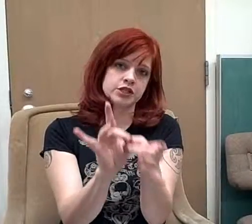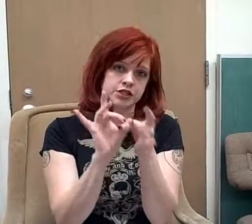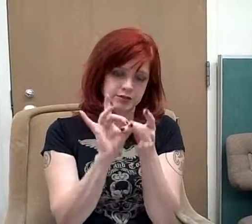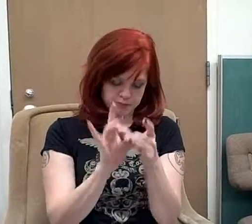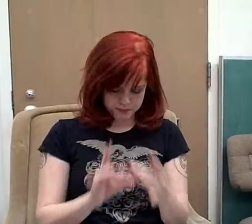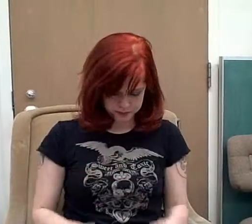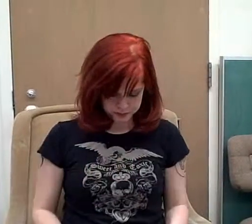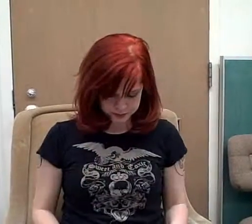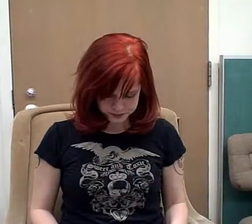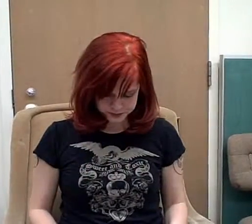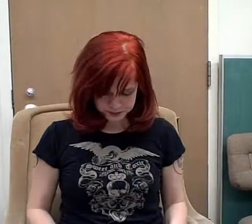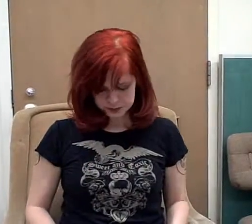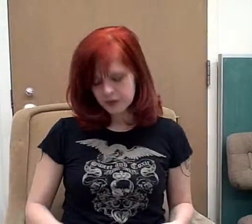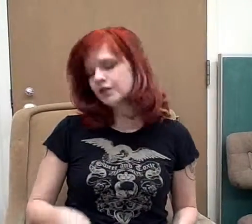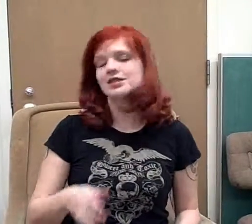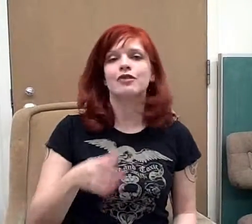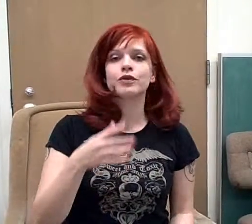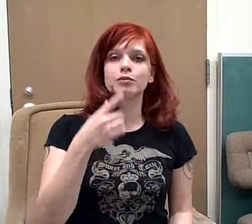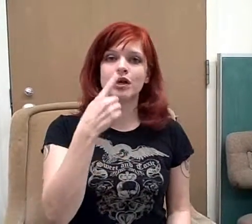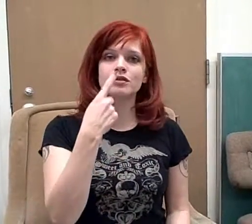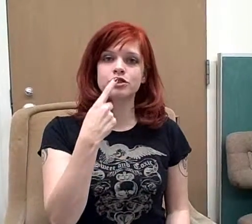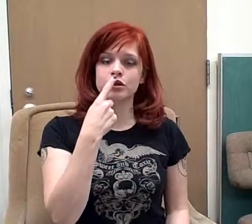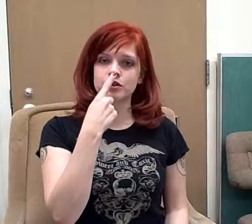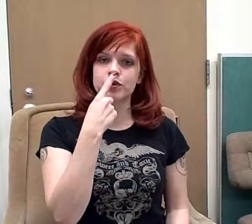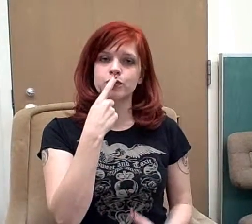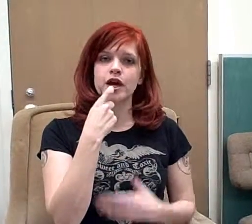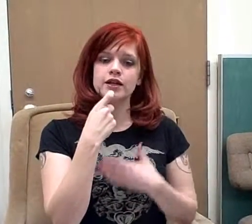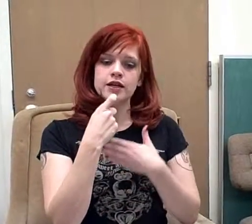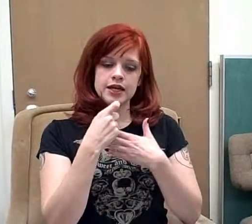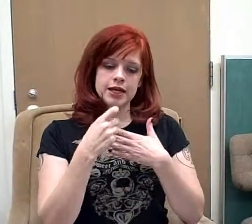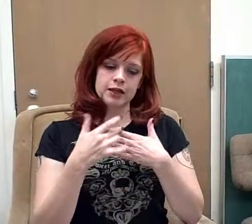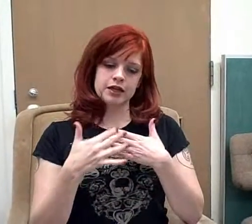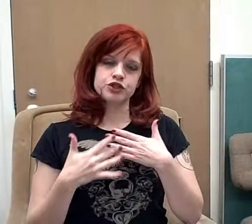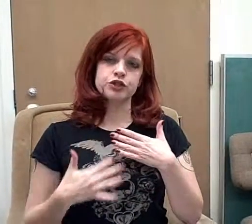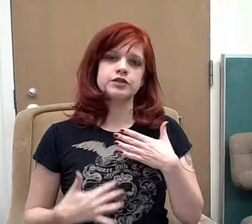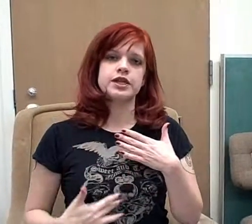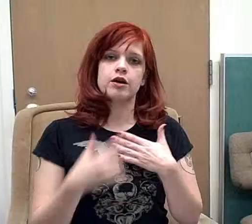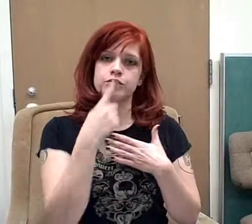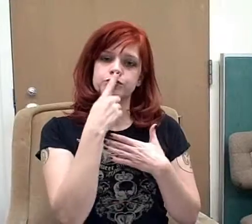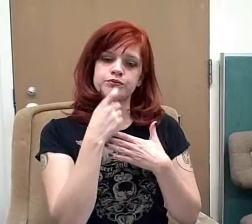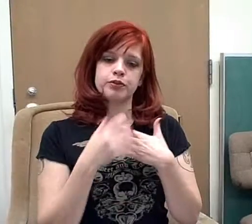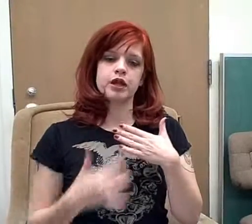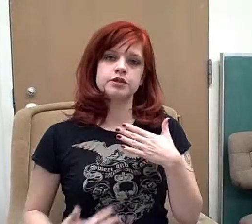relationship. The sign for blood starts with red, and then it trickles down, blood.